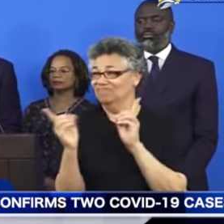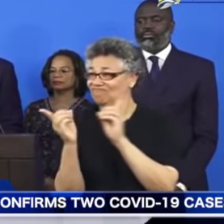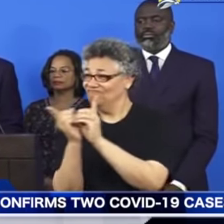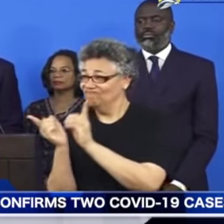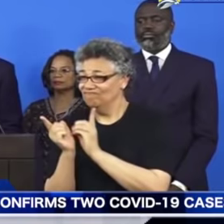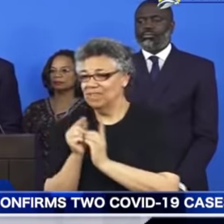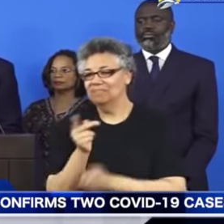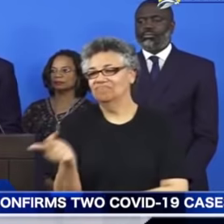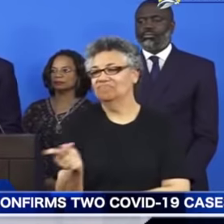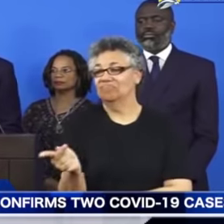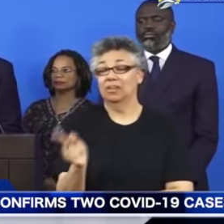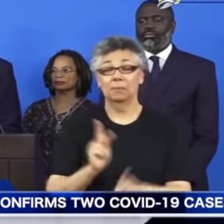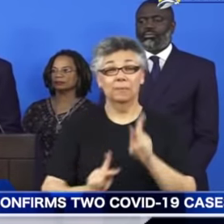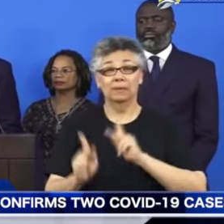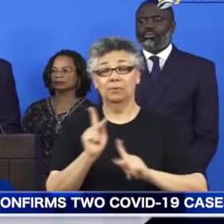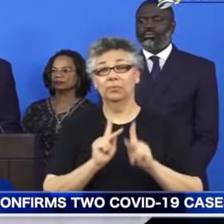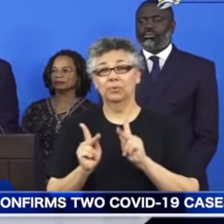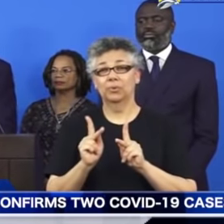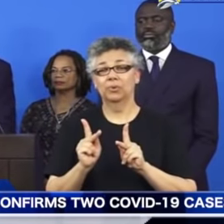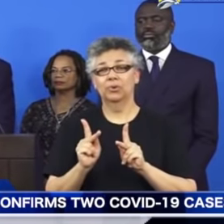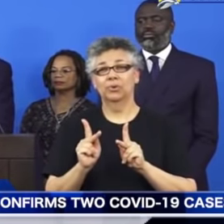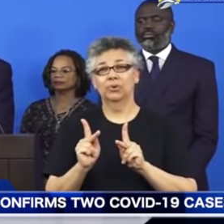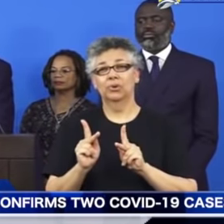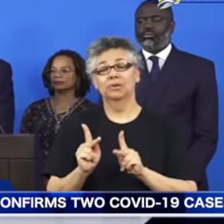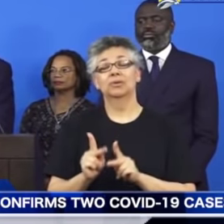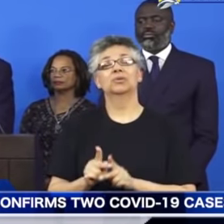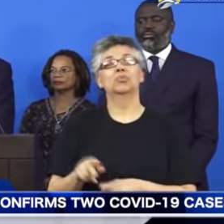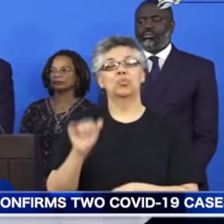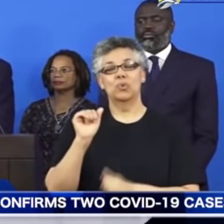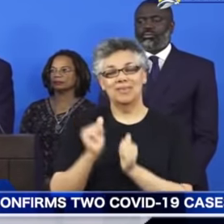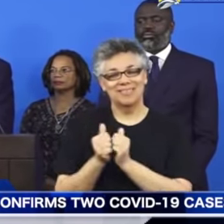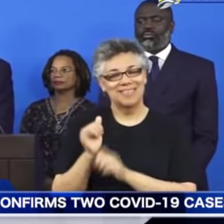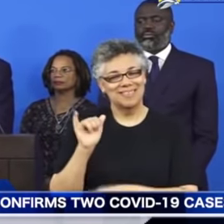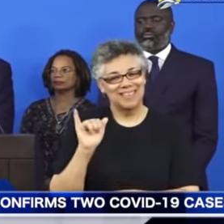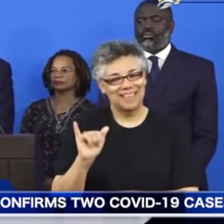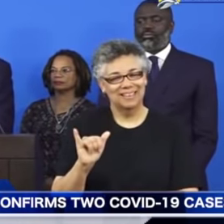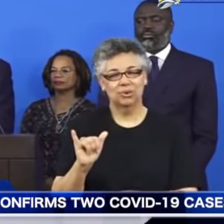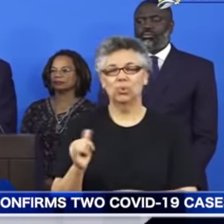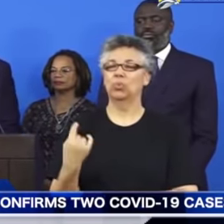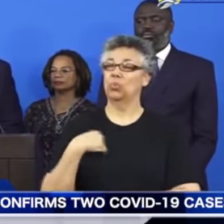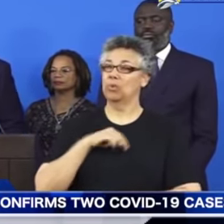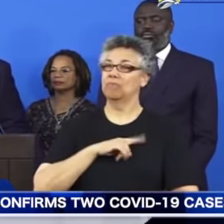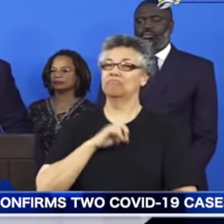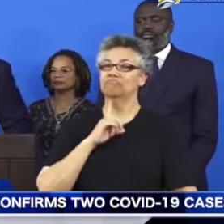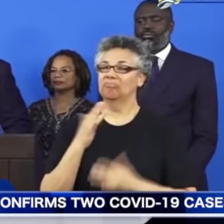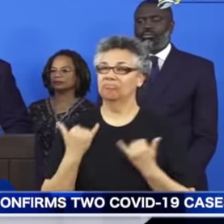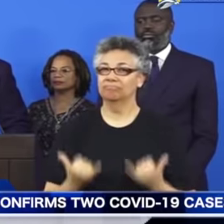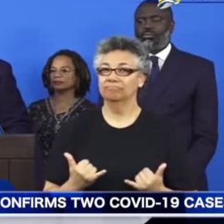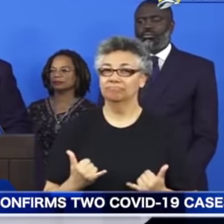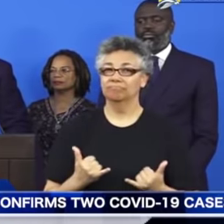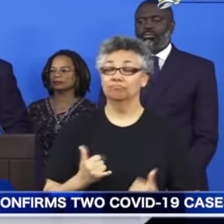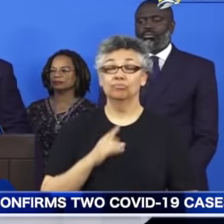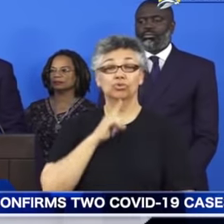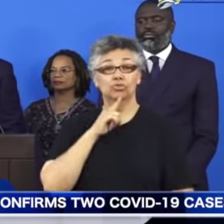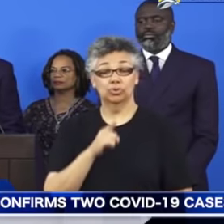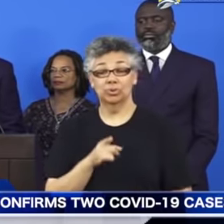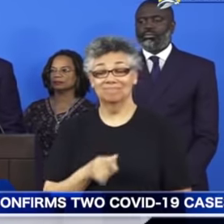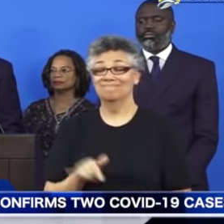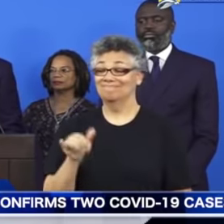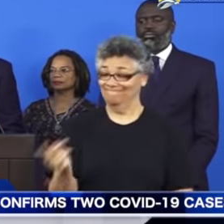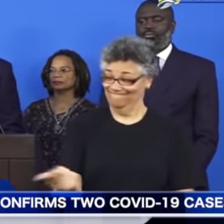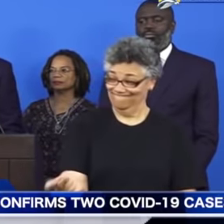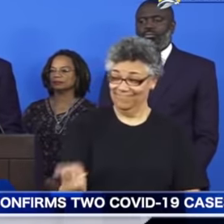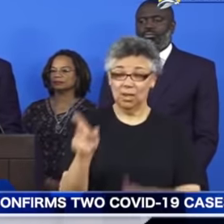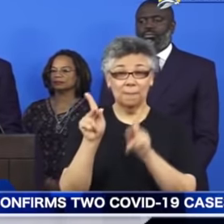once symptoms developed. In that regard, we are currently taking the following actions: making sure the individuals